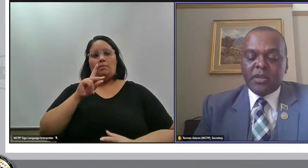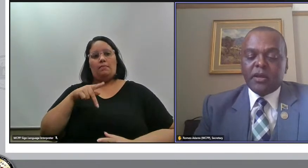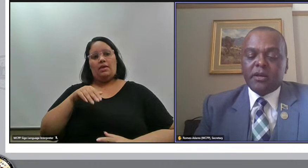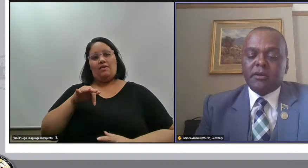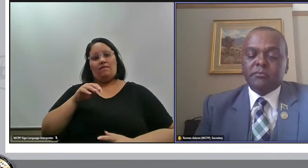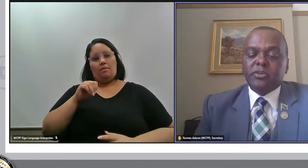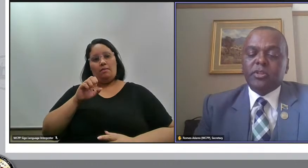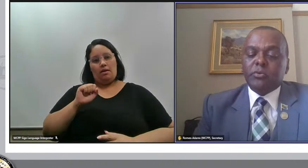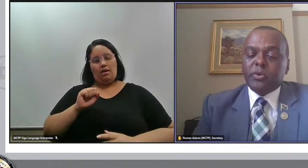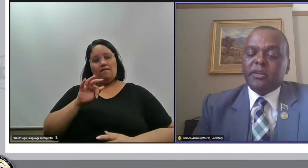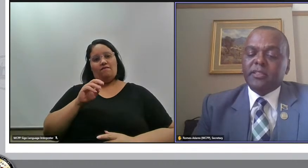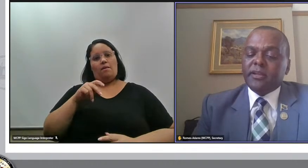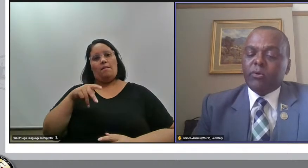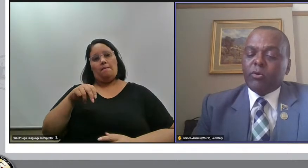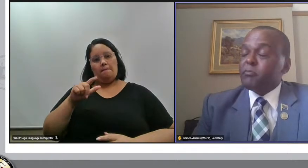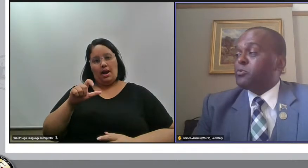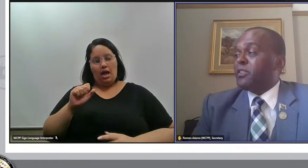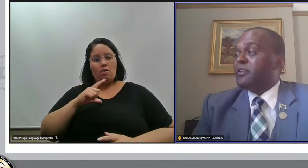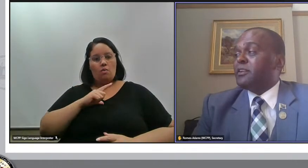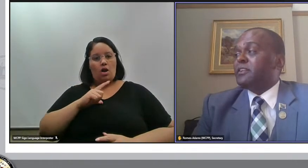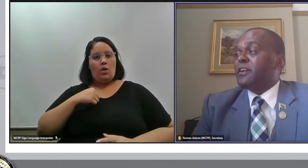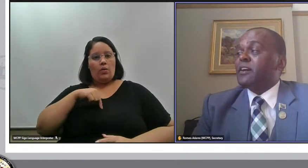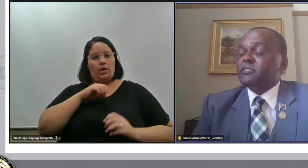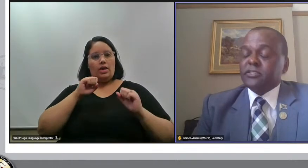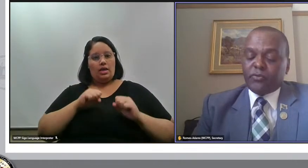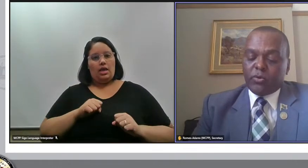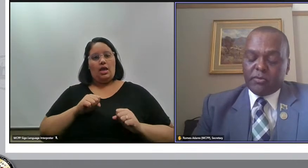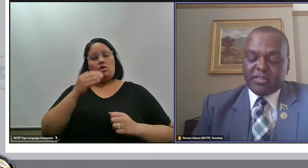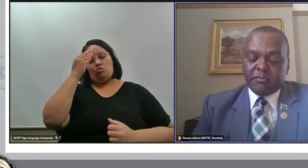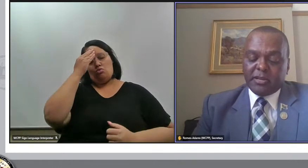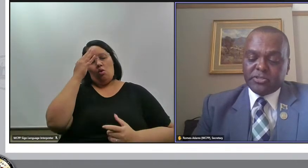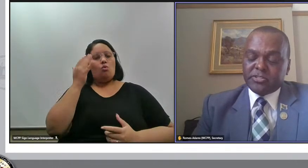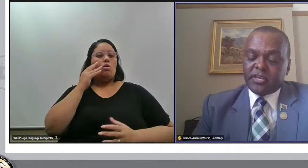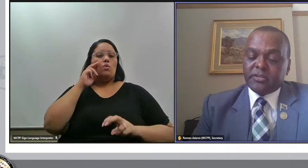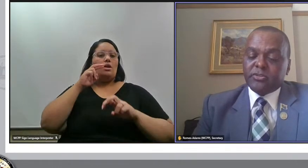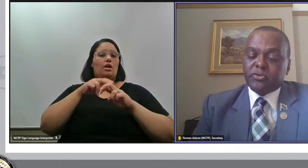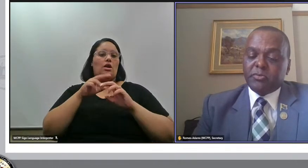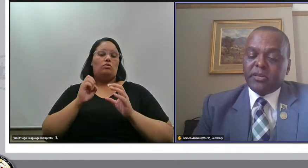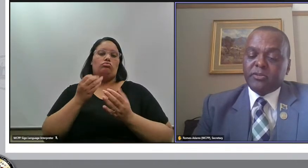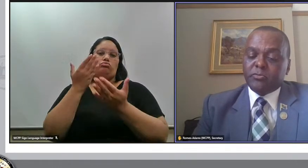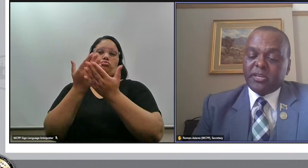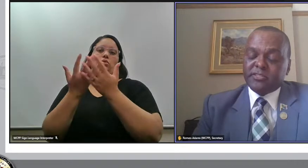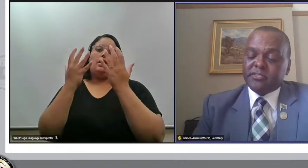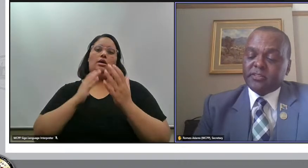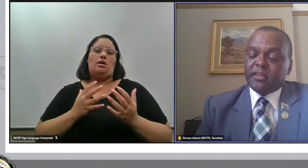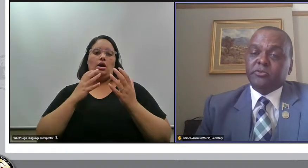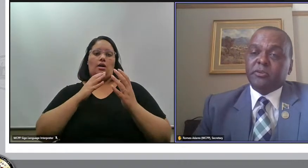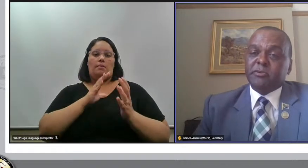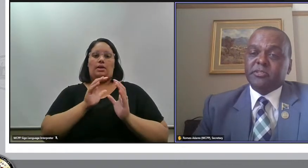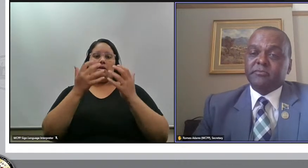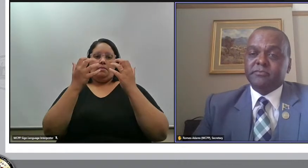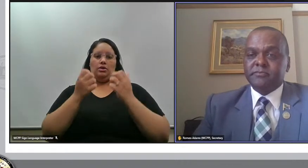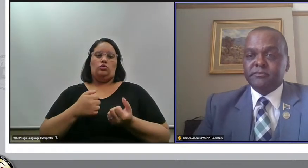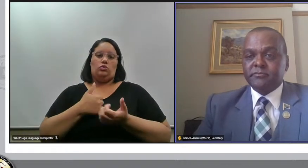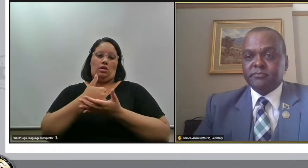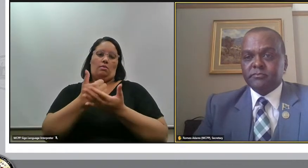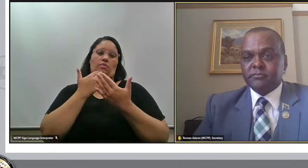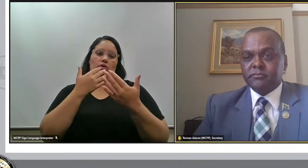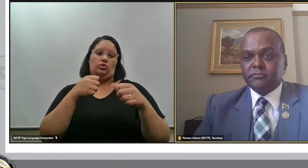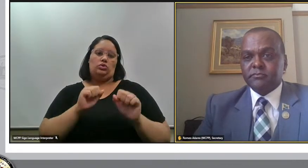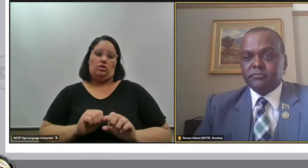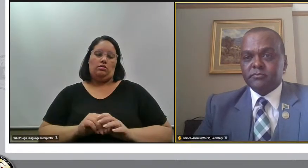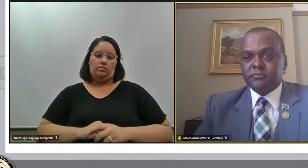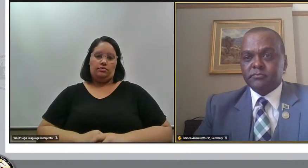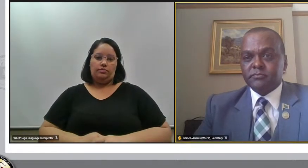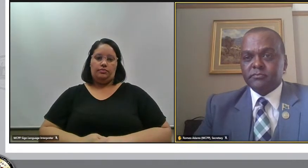FAMPLA, so that we can then augment when the need arises for committee budgets then to be assisted. Thank you, Chairperson.